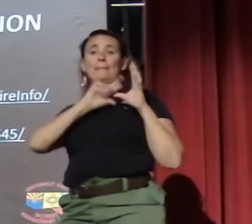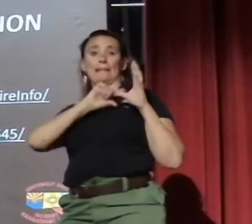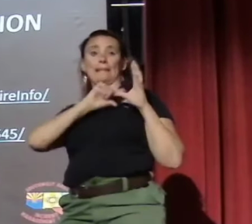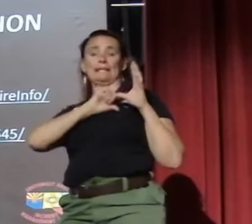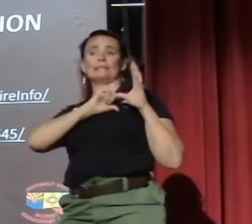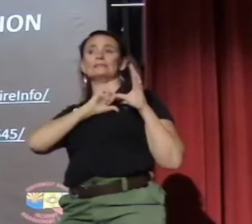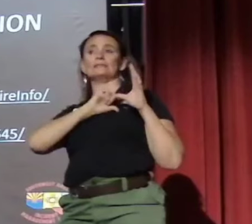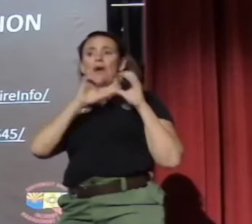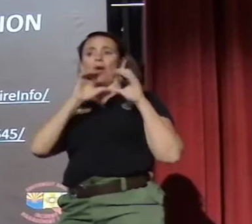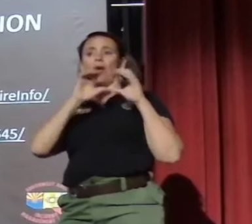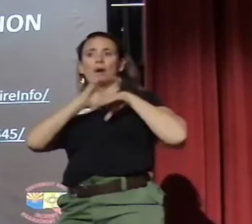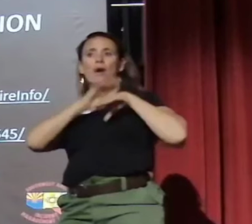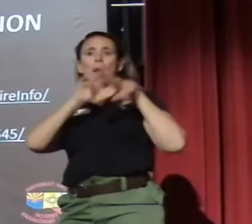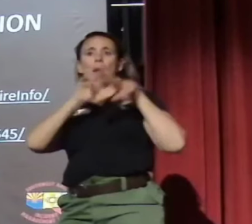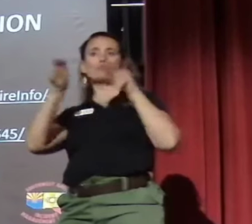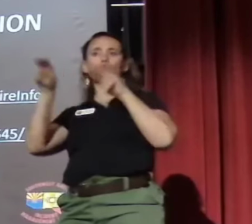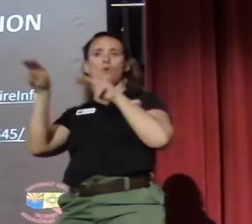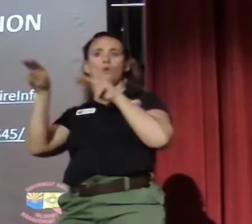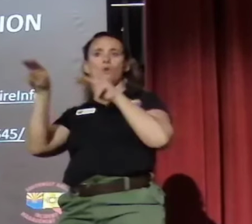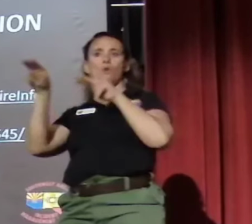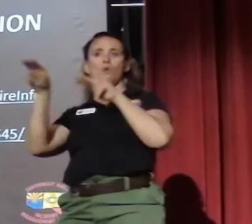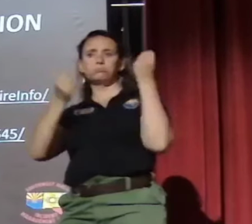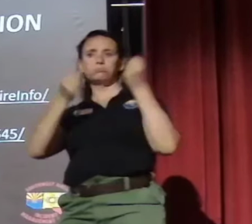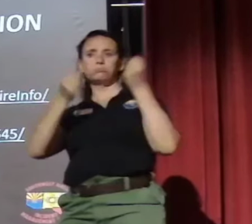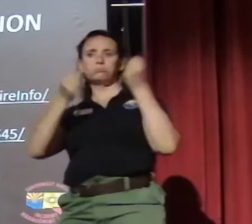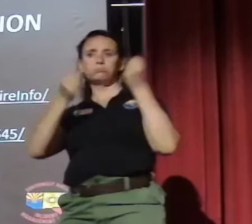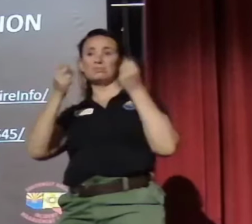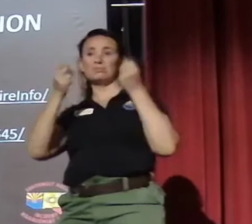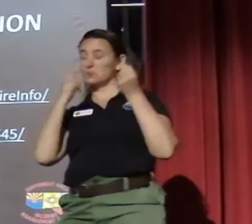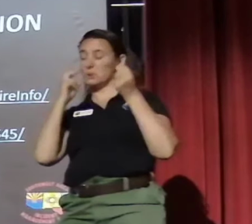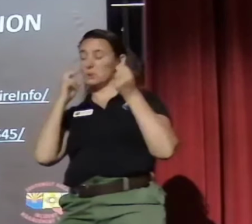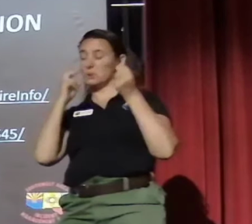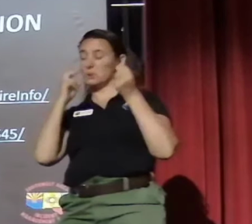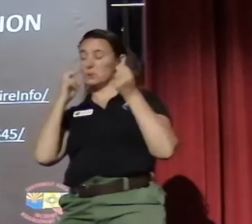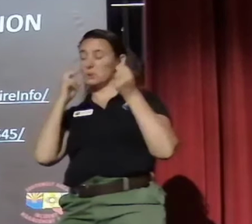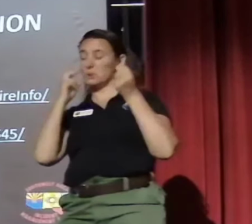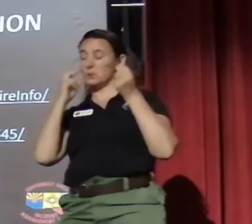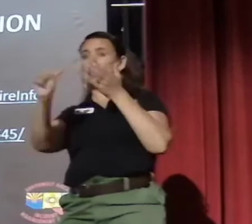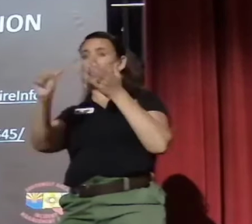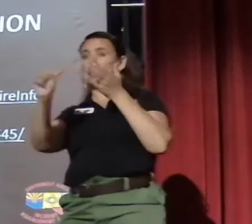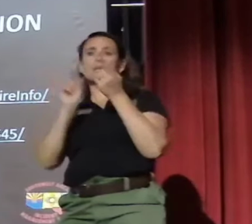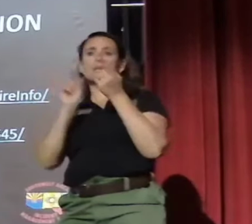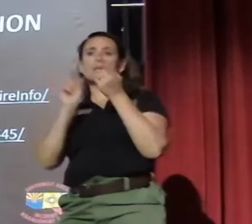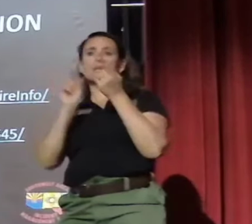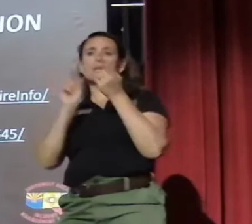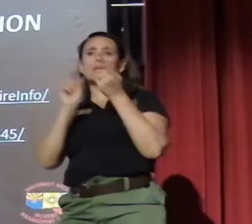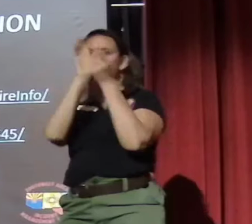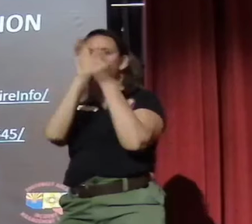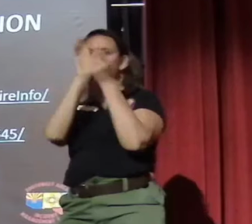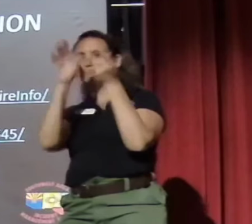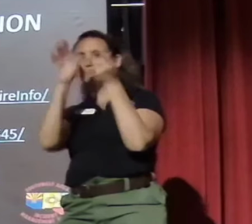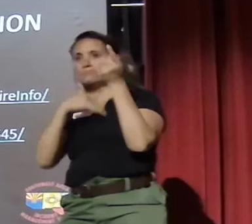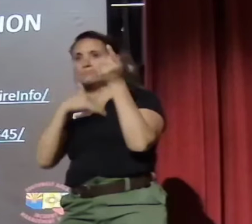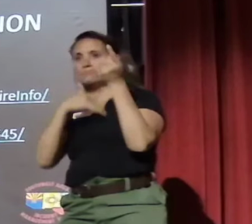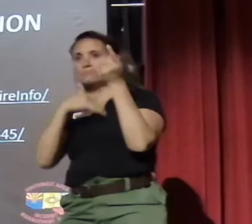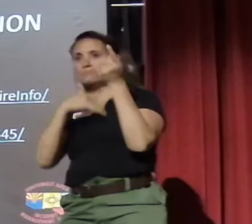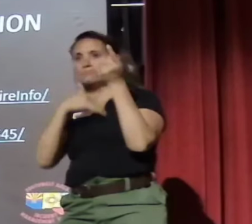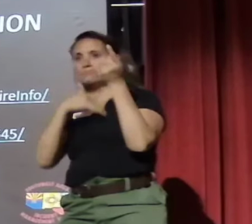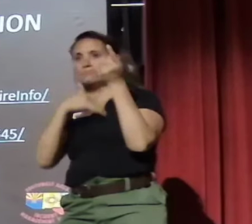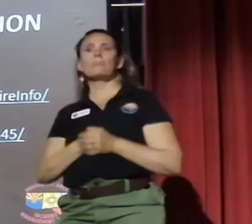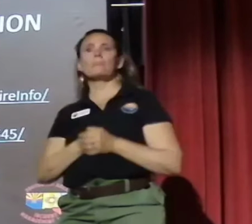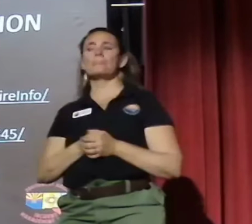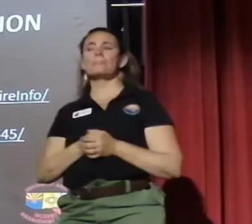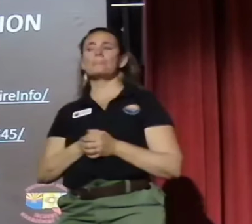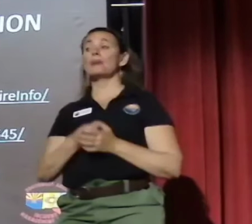on patrol. They're driving around. If they see anybody out and about, they're making contact with them. So